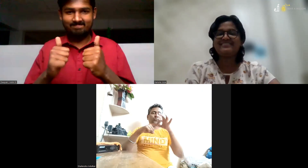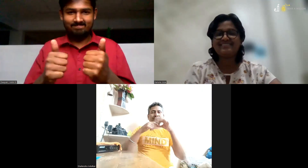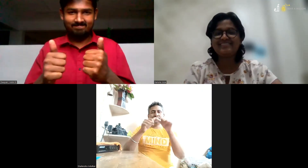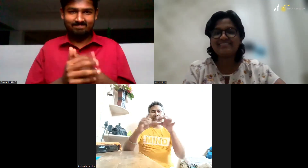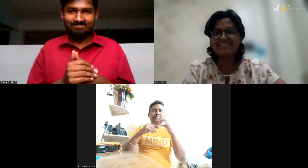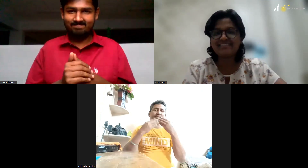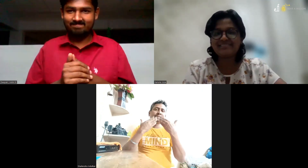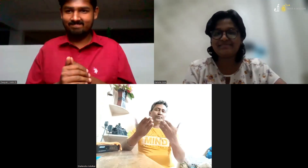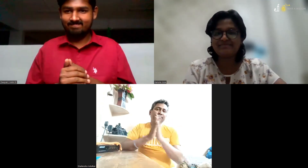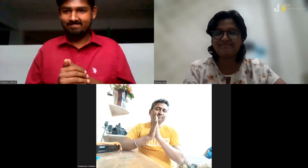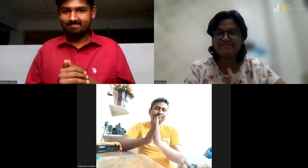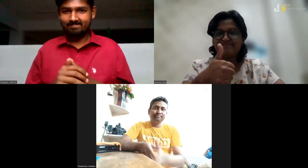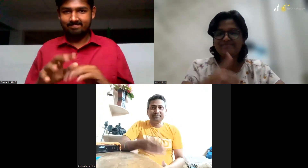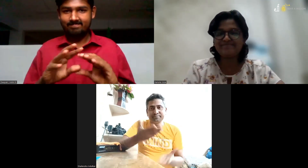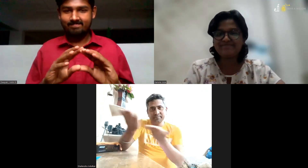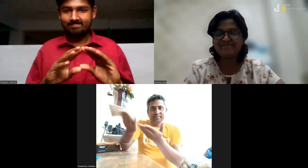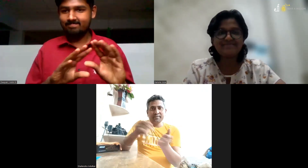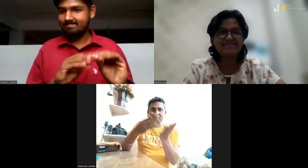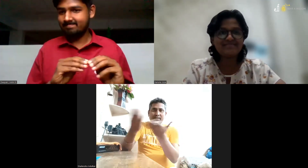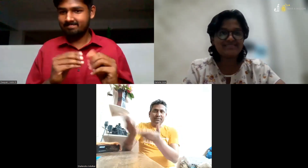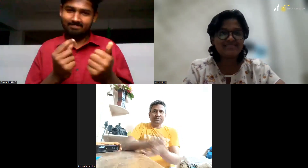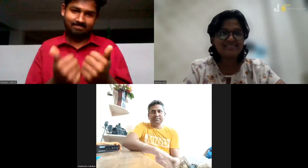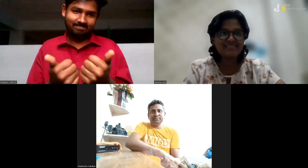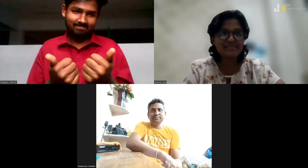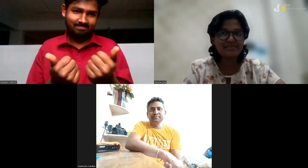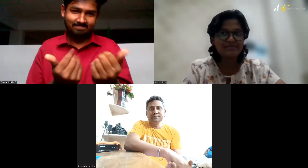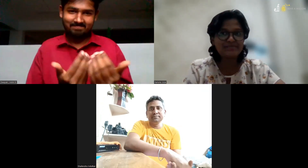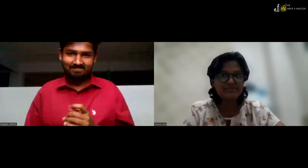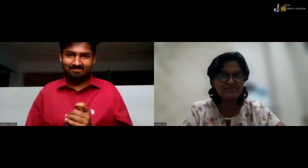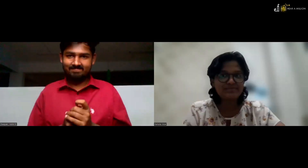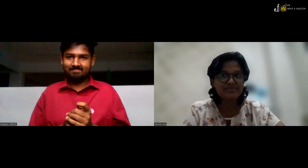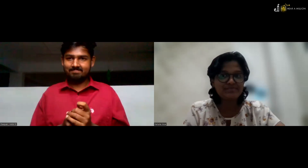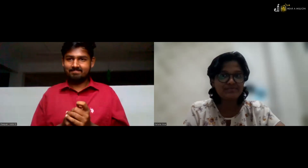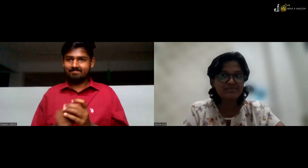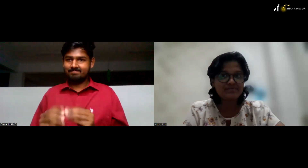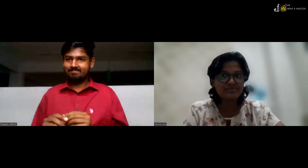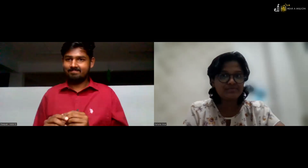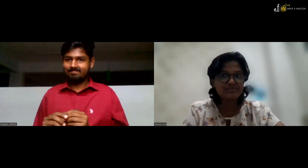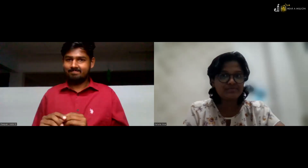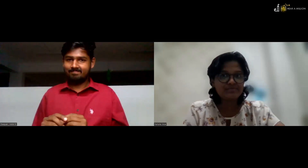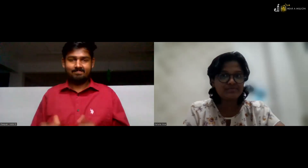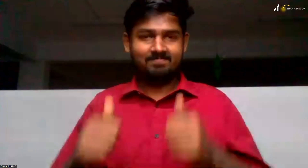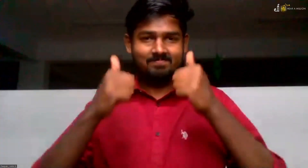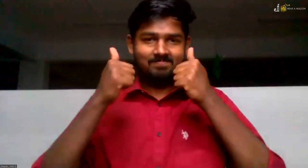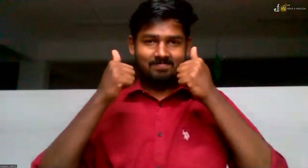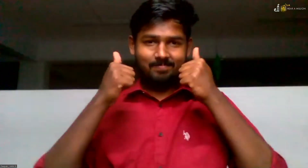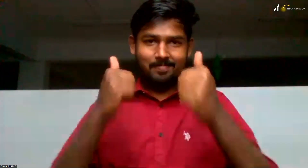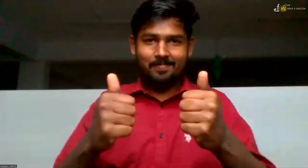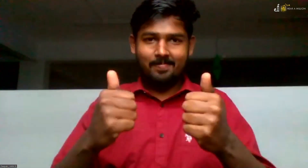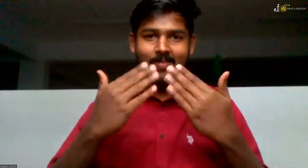we can deny or something we can do. Okay, thank you. Karachi switch. Please.